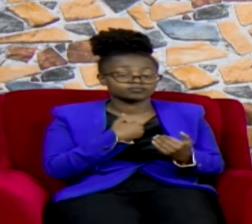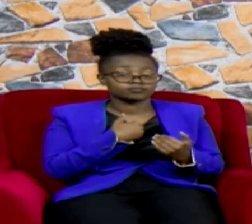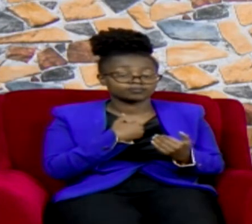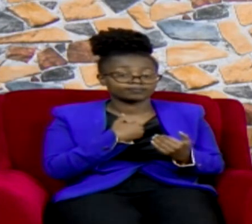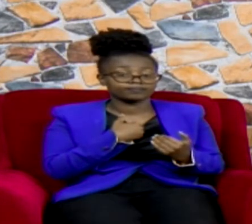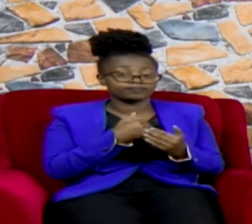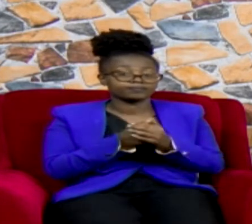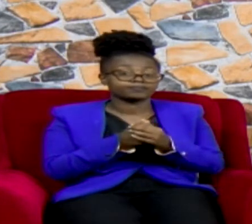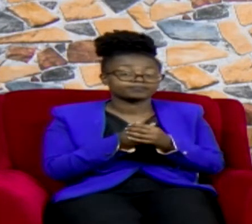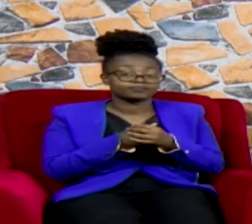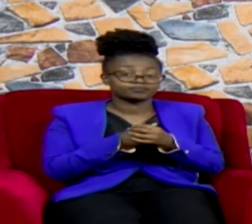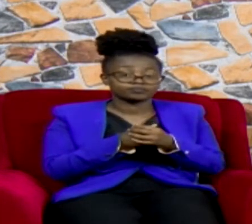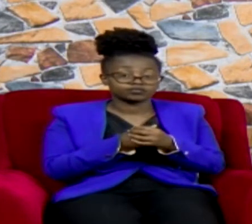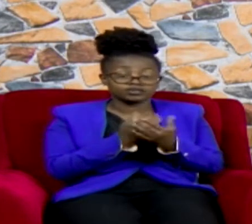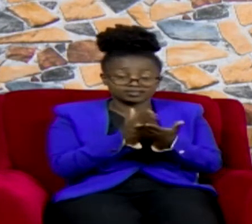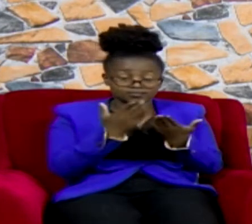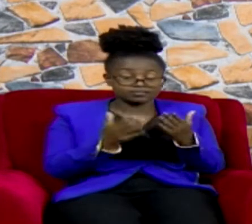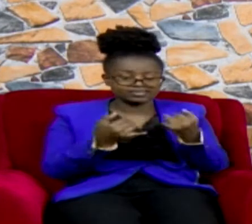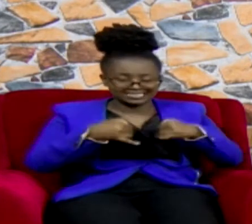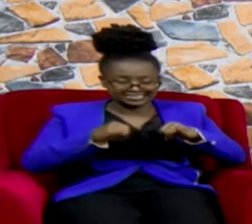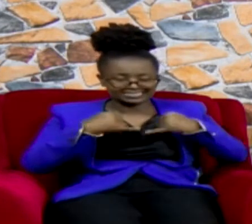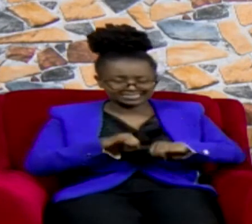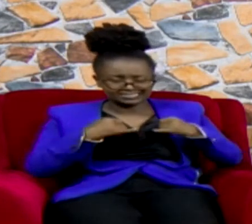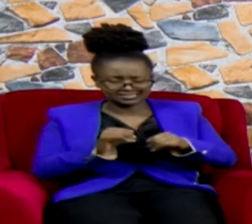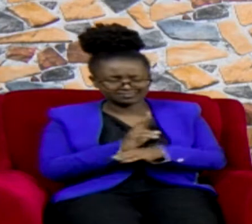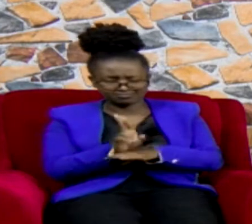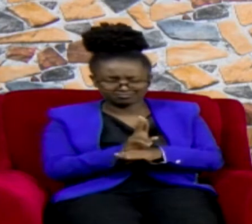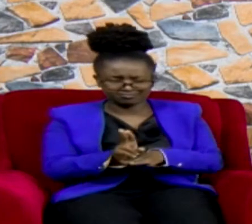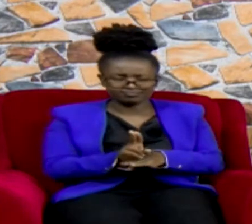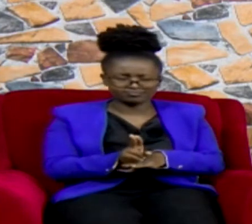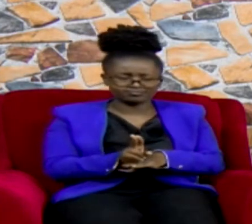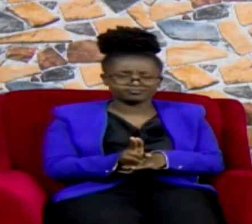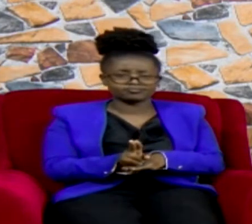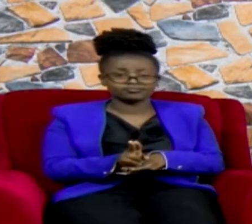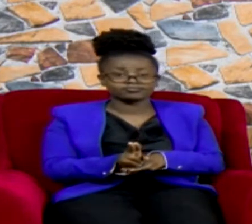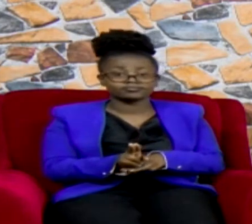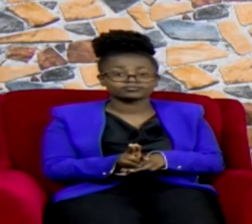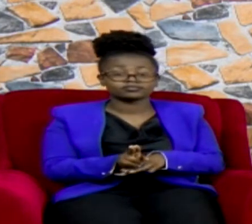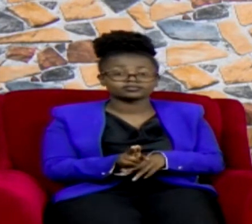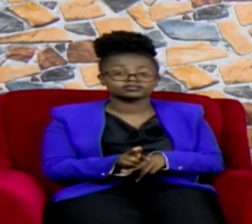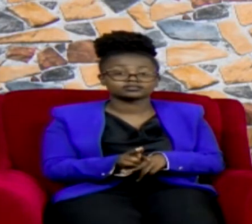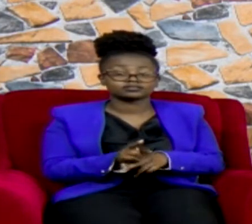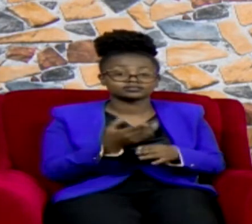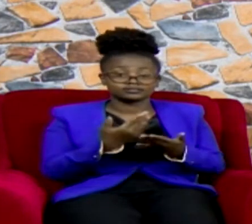They will take something, they try to manipulate it. So we also call them, there are